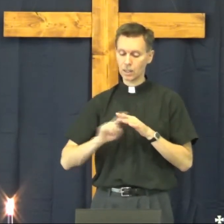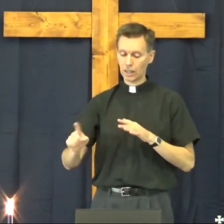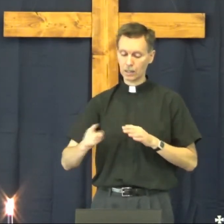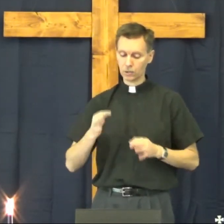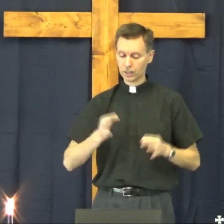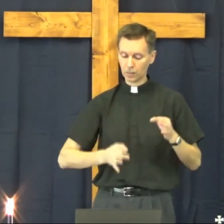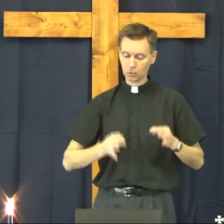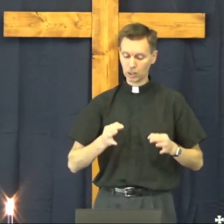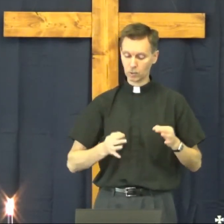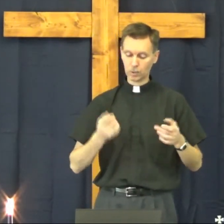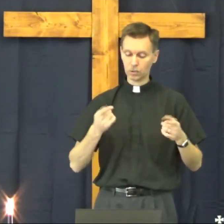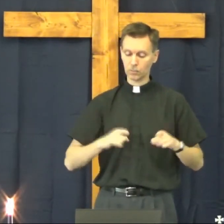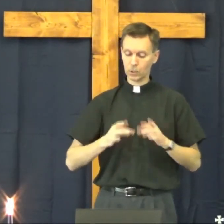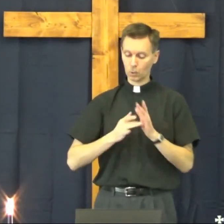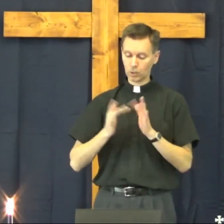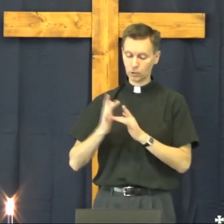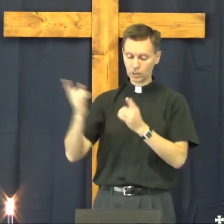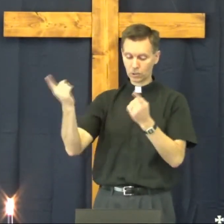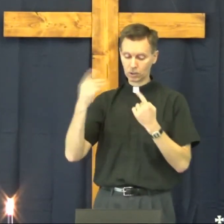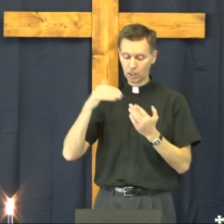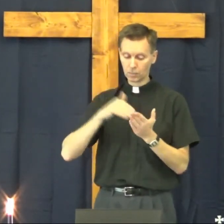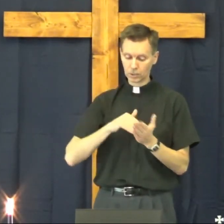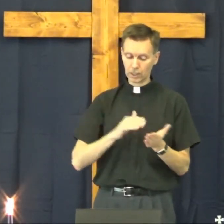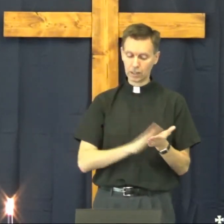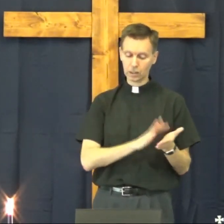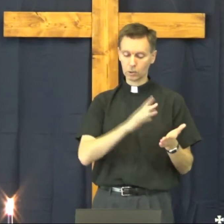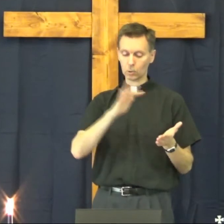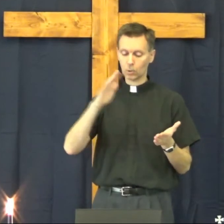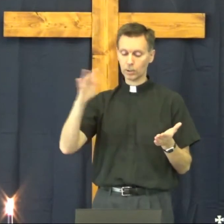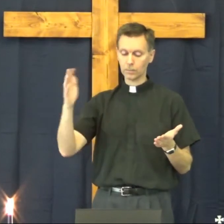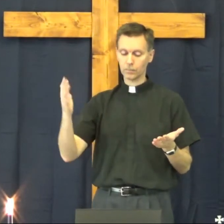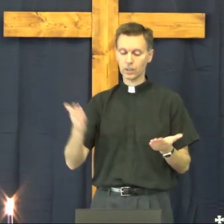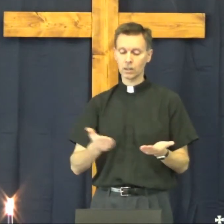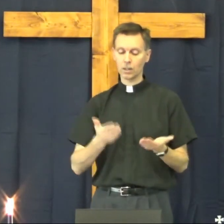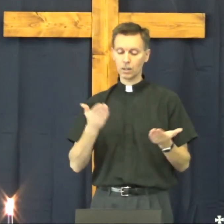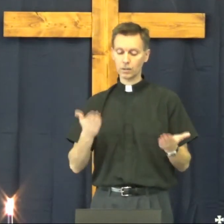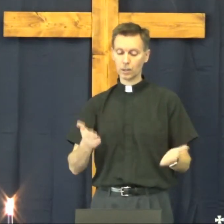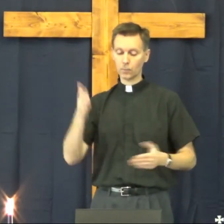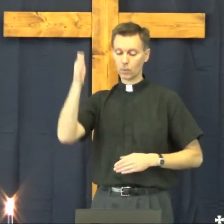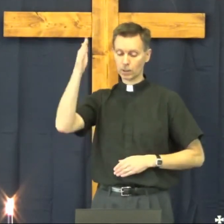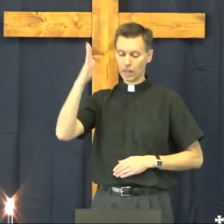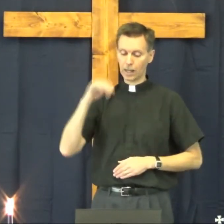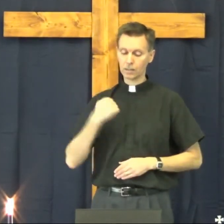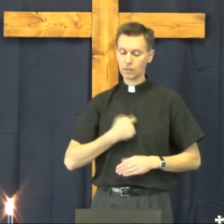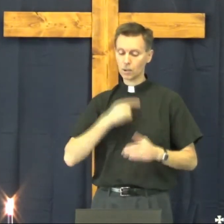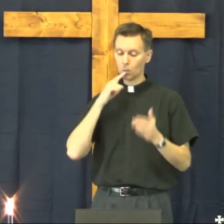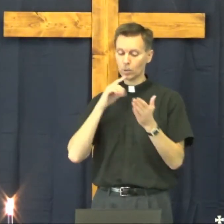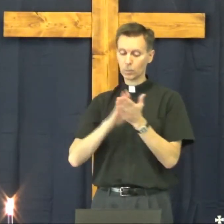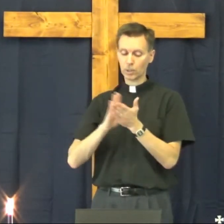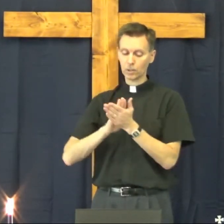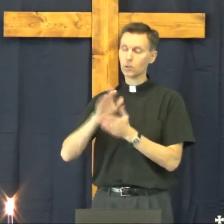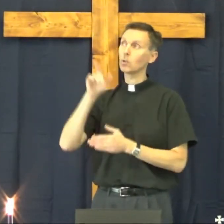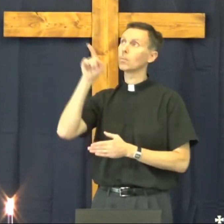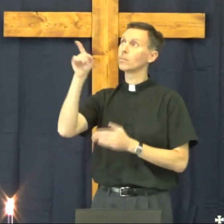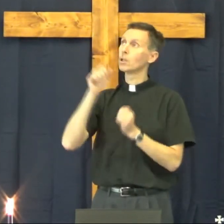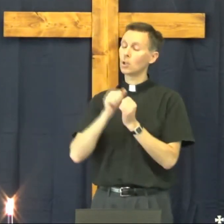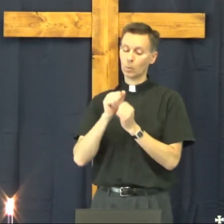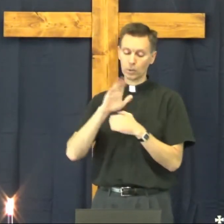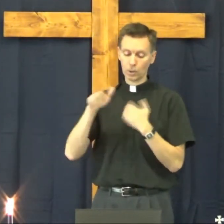and escape judgment when Jesus comes again in glory. Therefore, God, we praise you with all